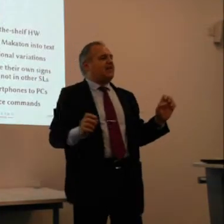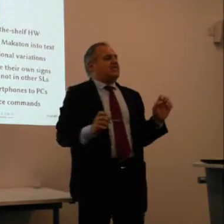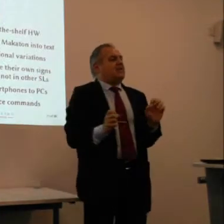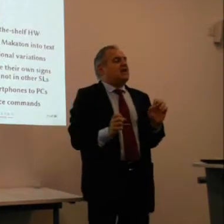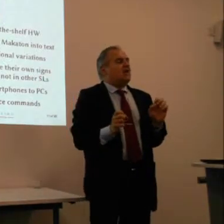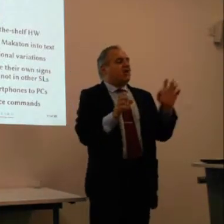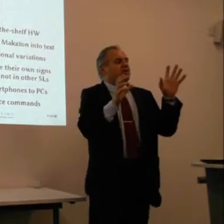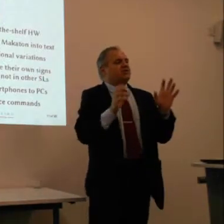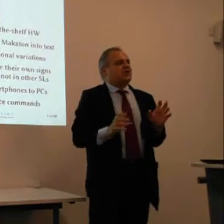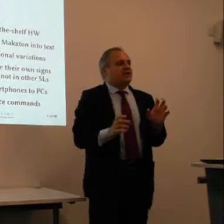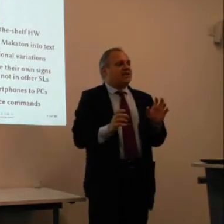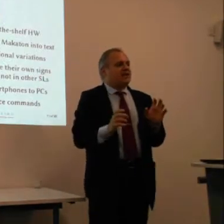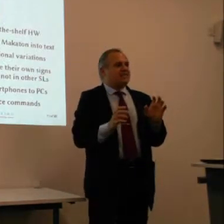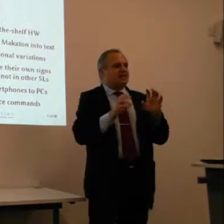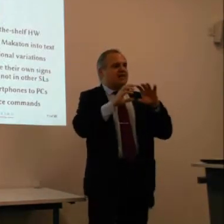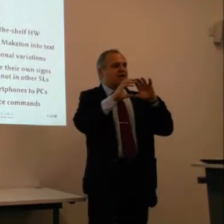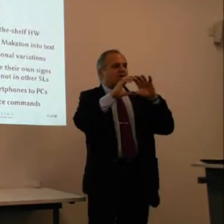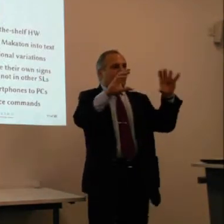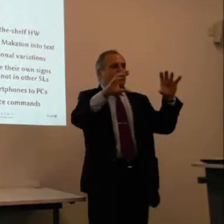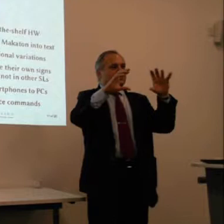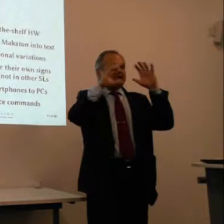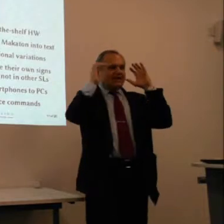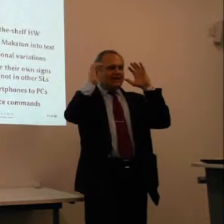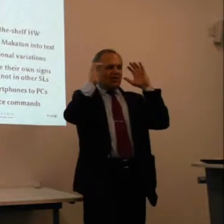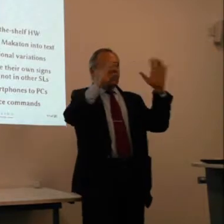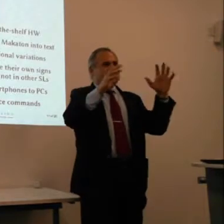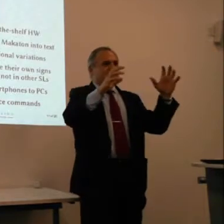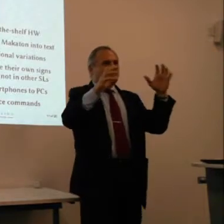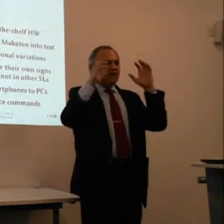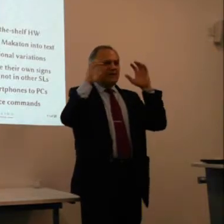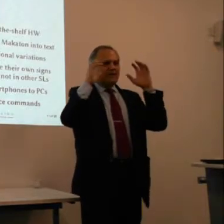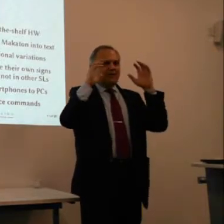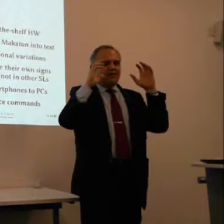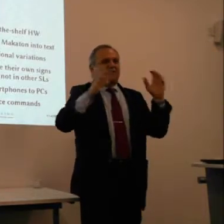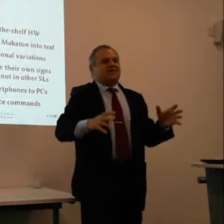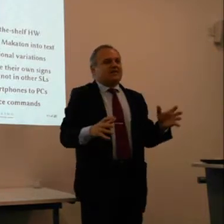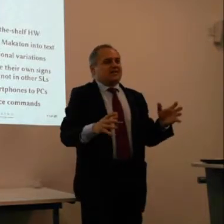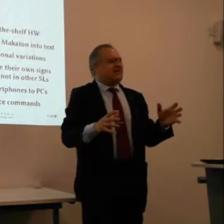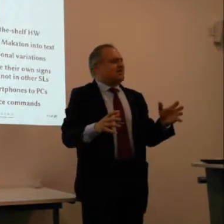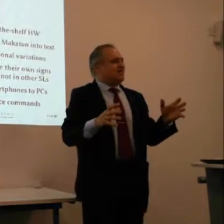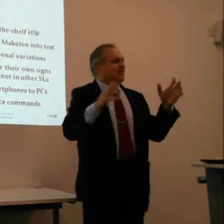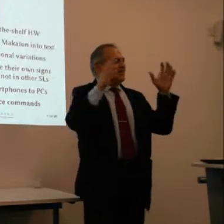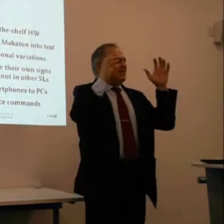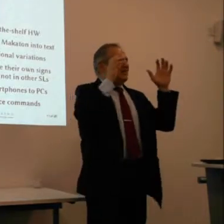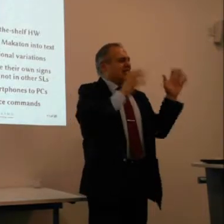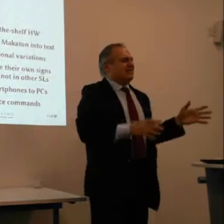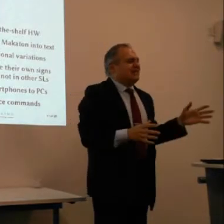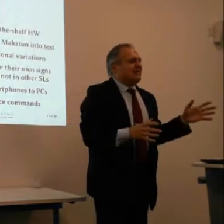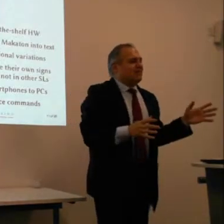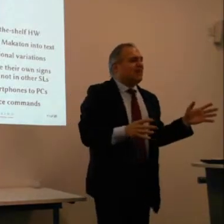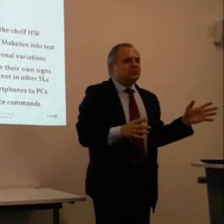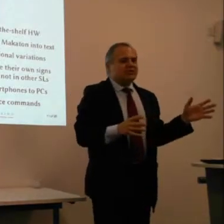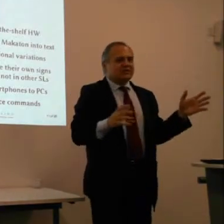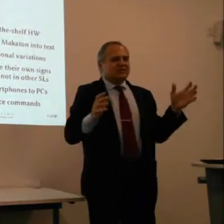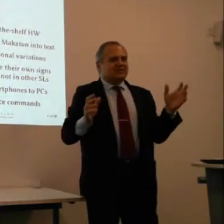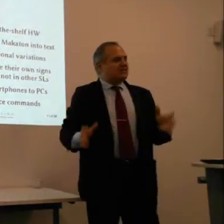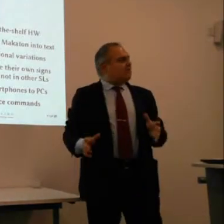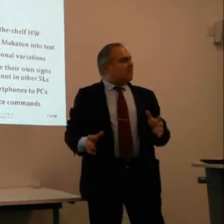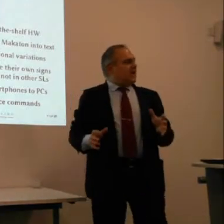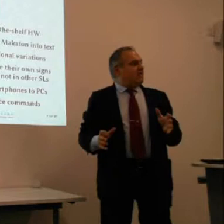the the original thing is the crude concept first food whatever